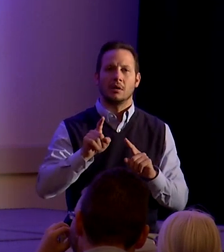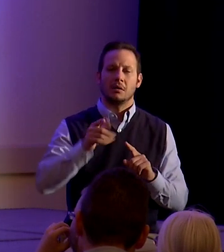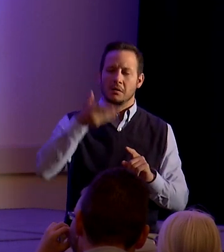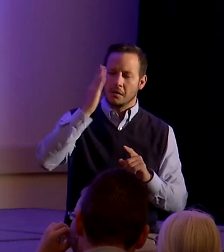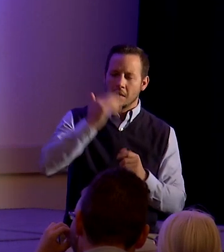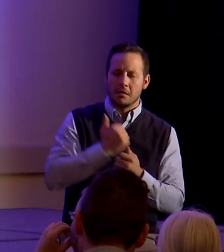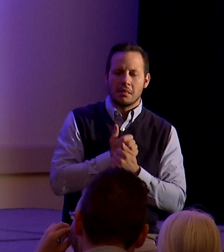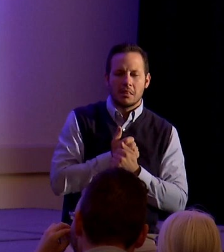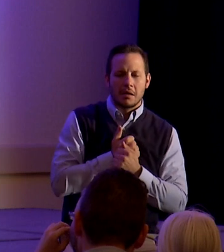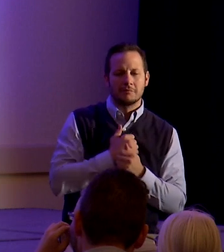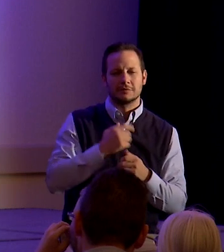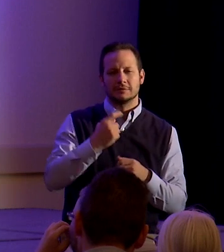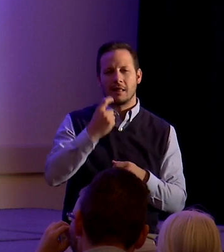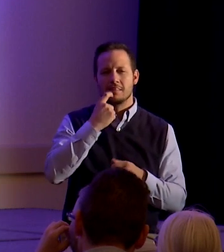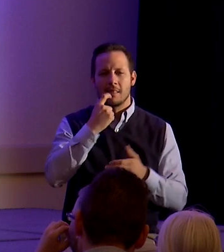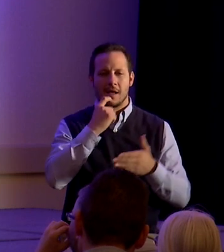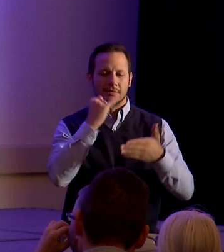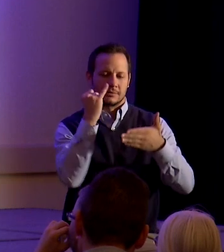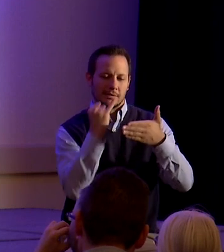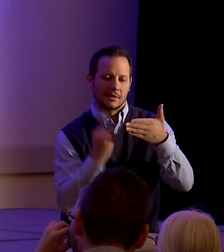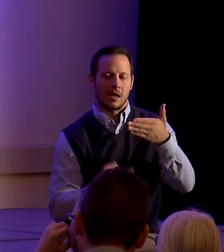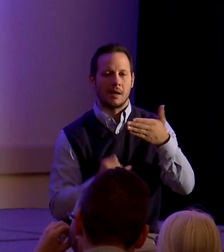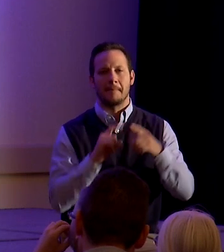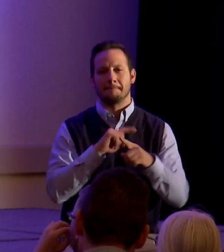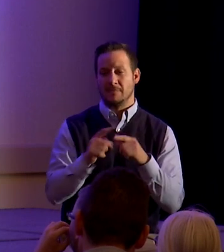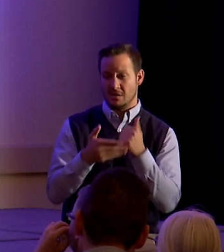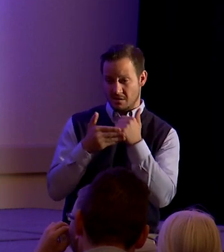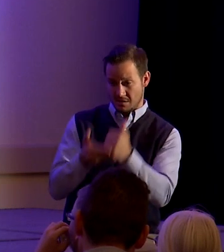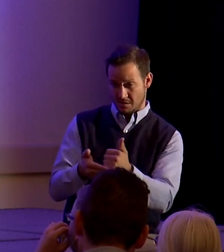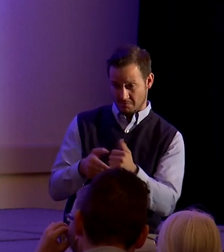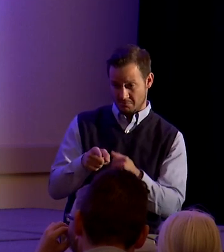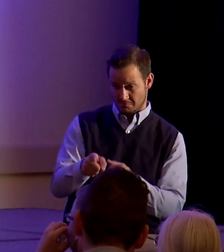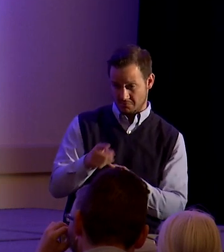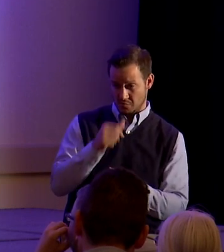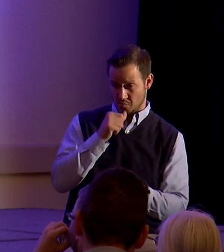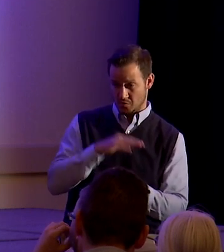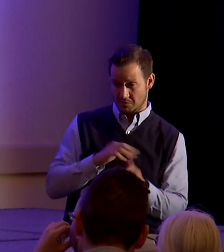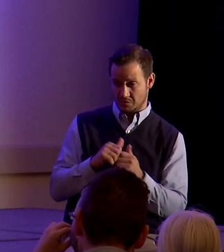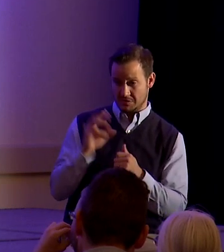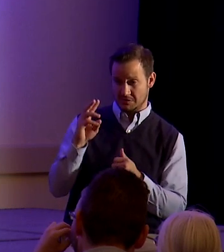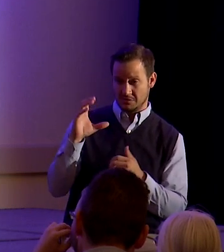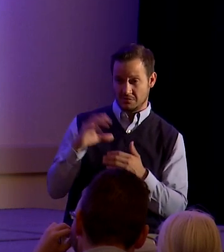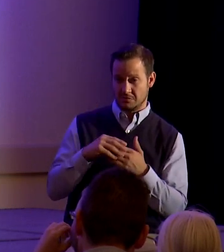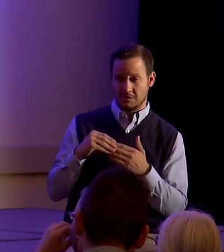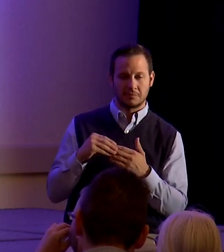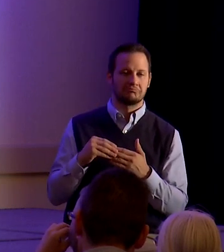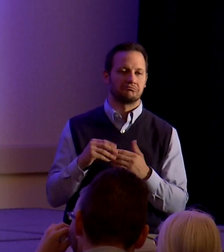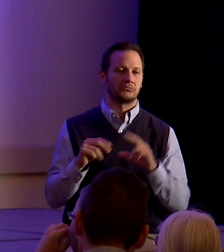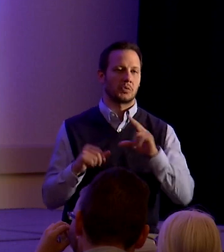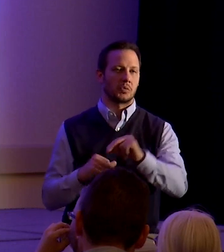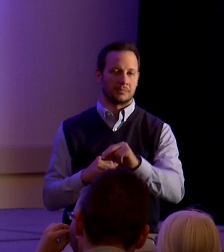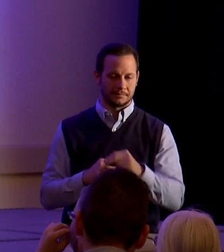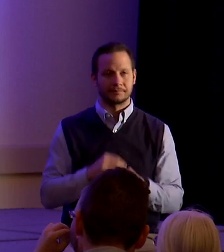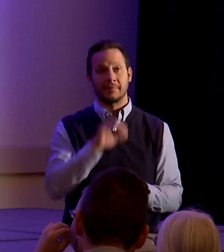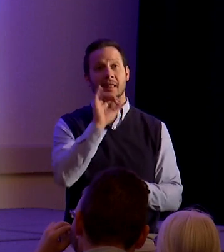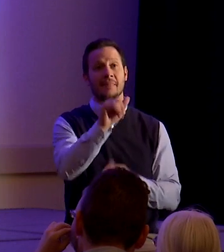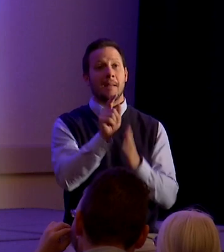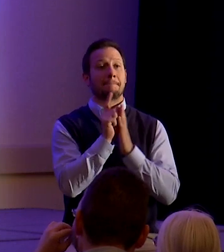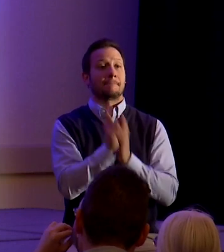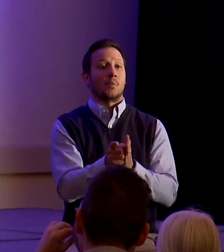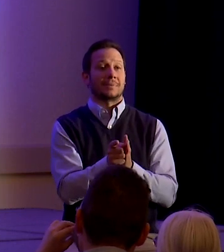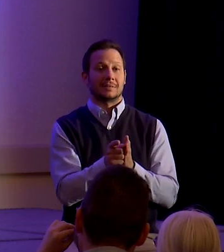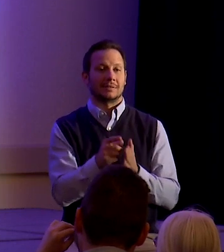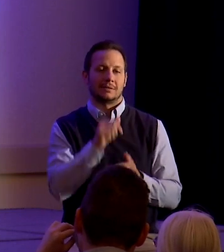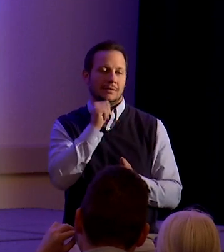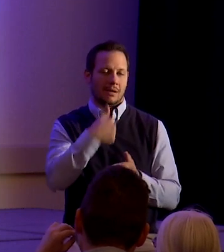etching. He had a real problem with me helping my family. That wasn't the moment I became an atheist. It would be a great story if it